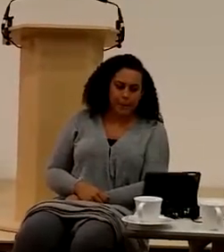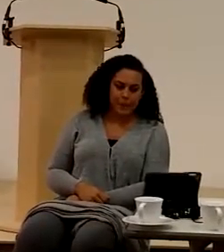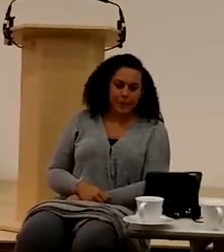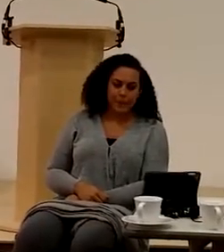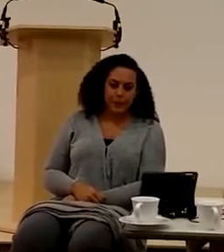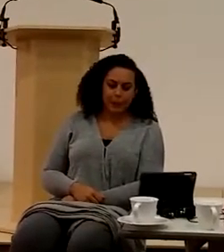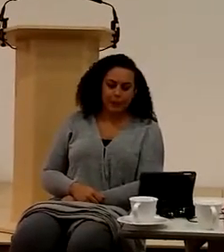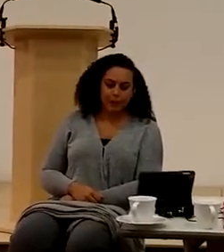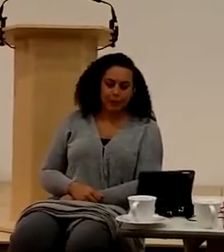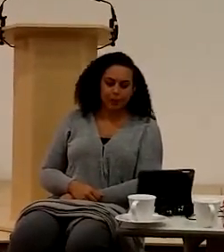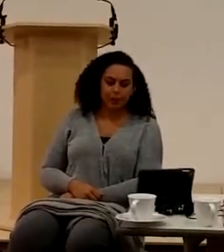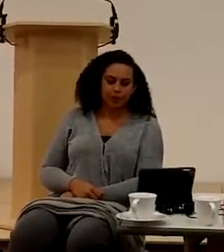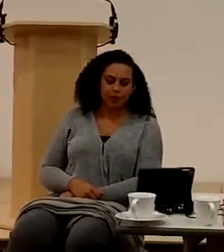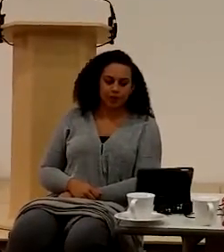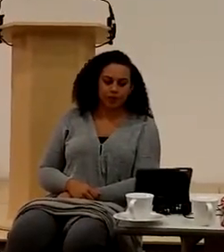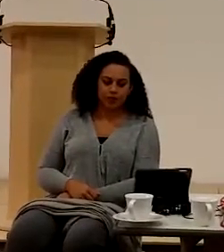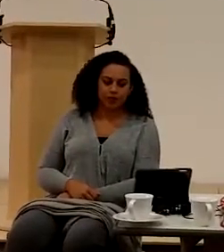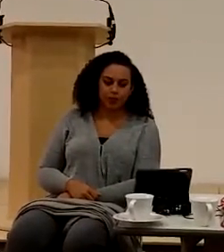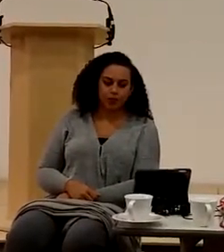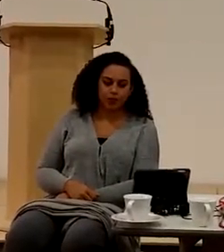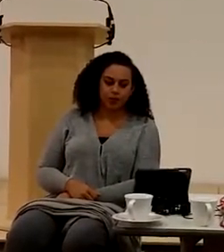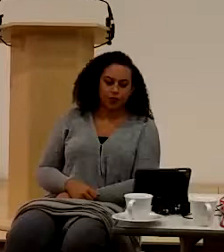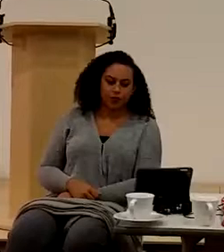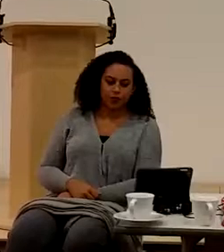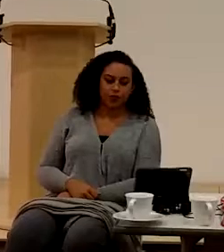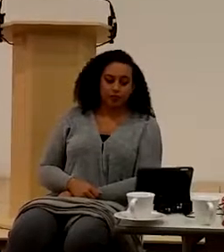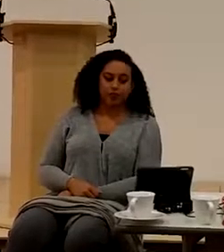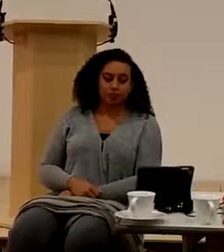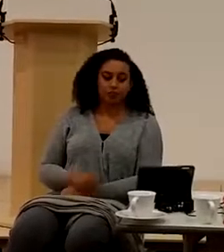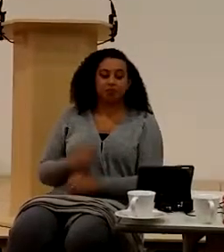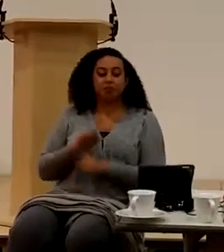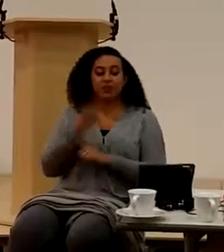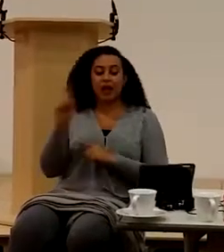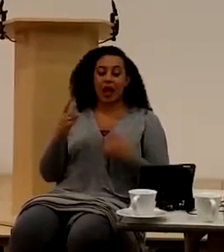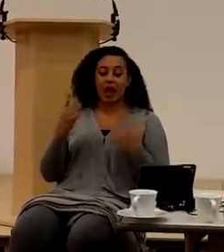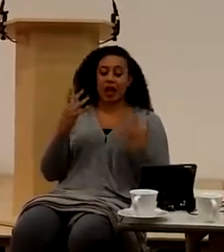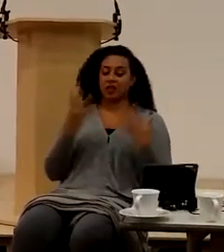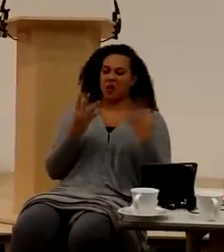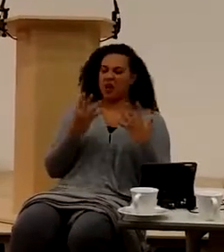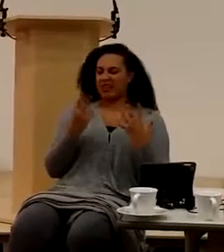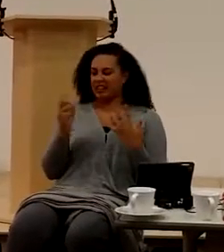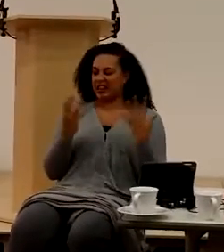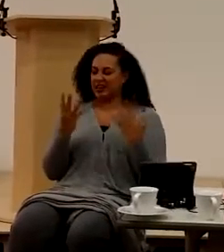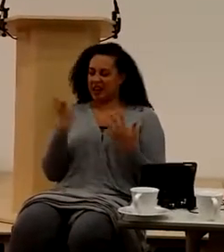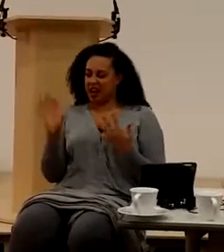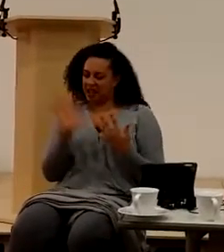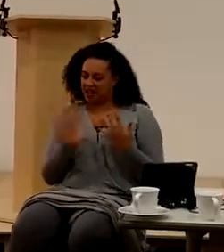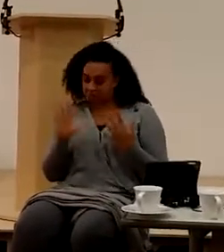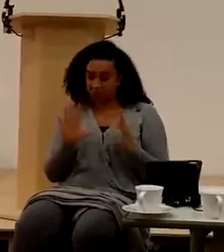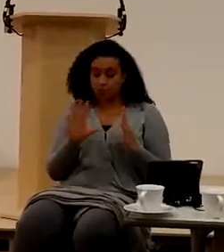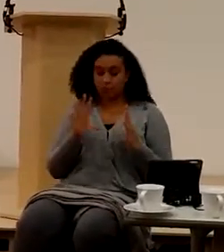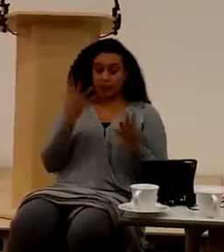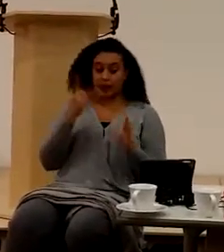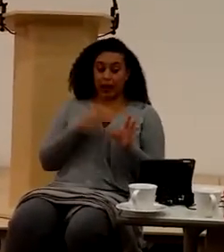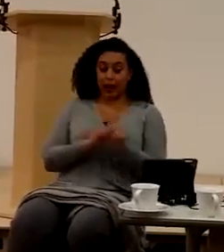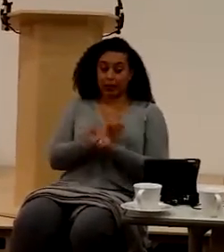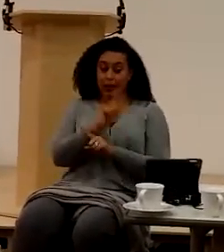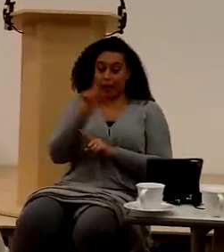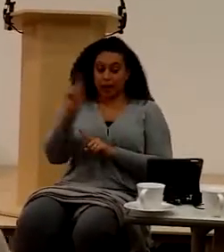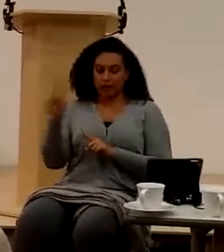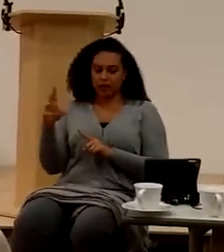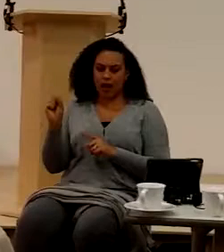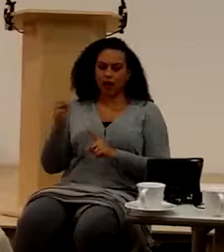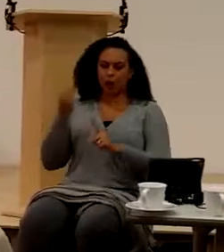Living. Just over a decade later, many of the founders of